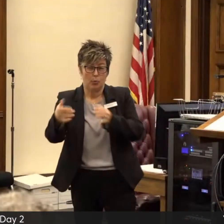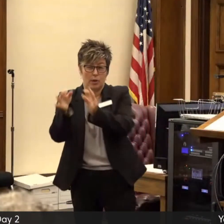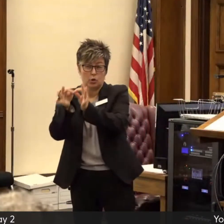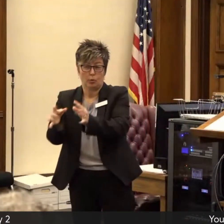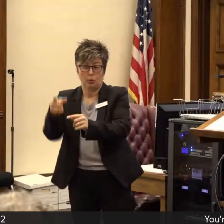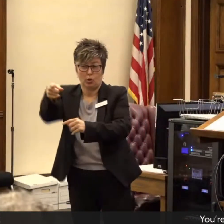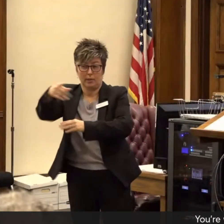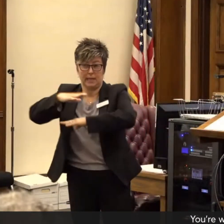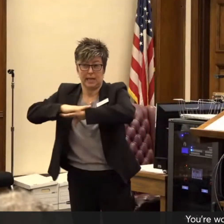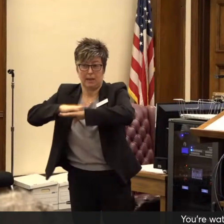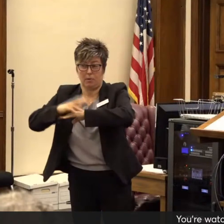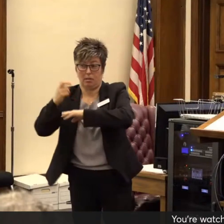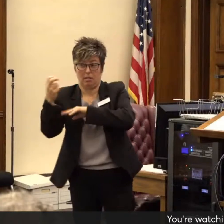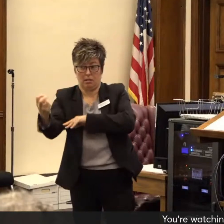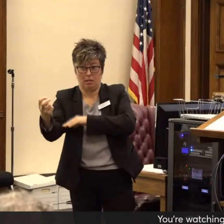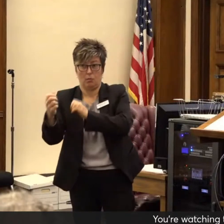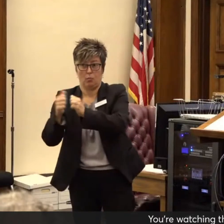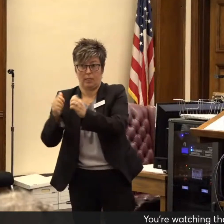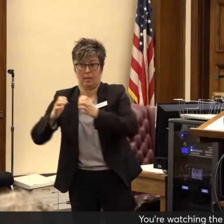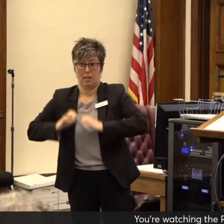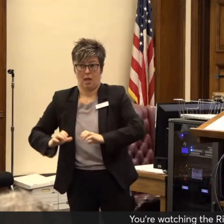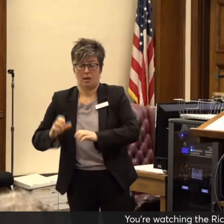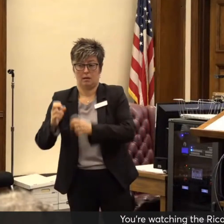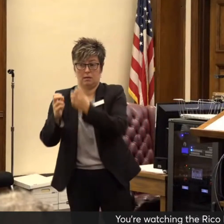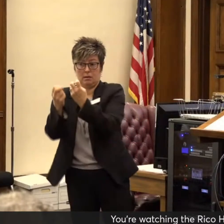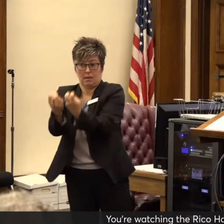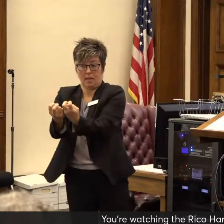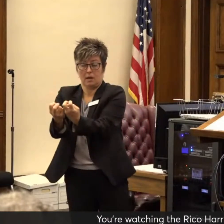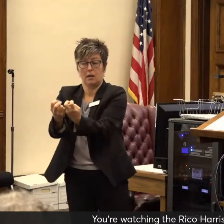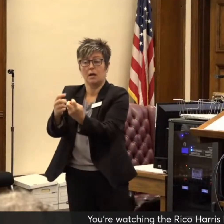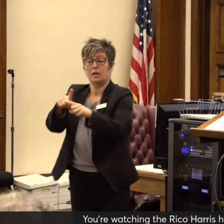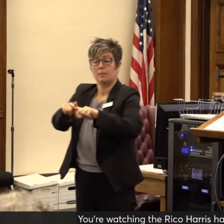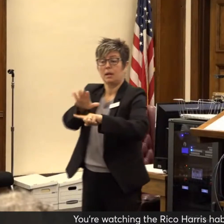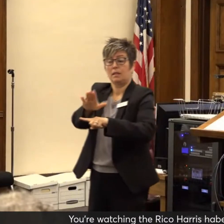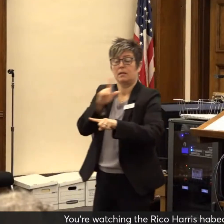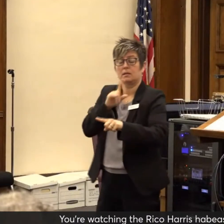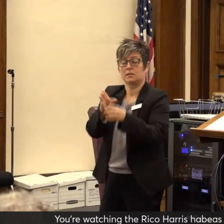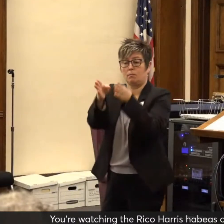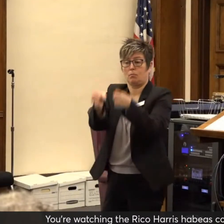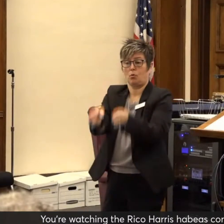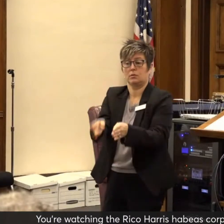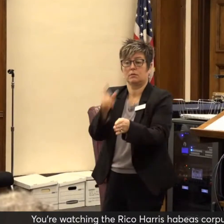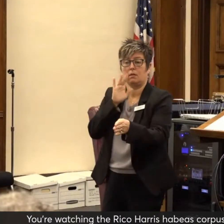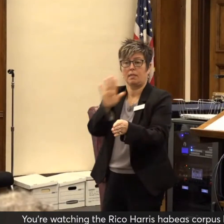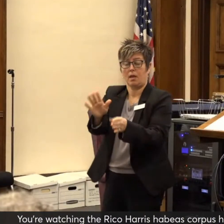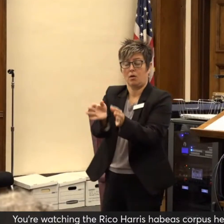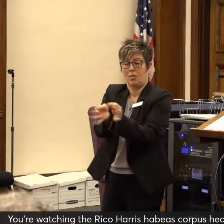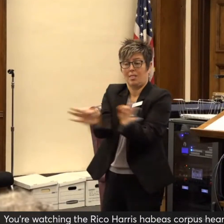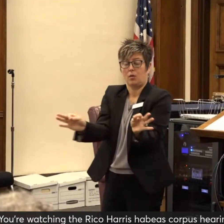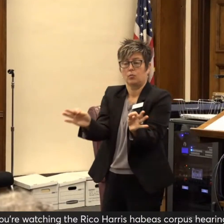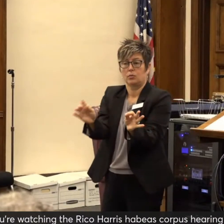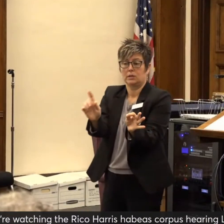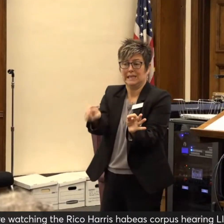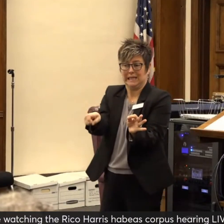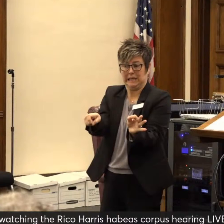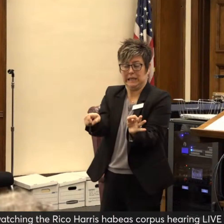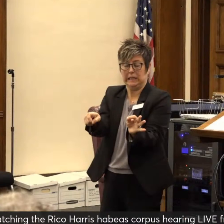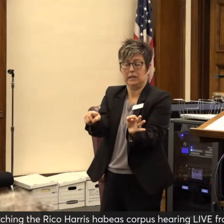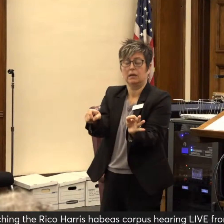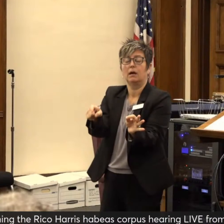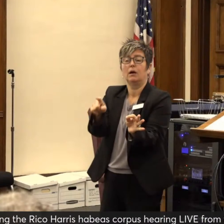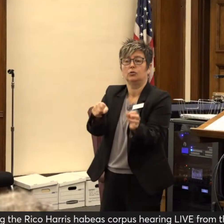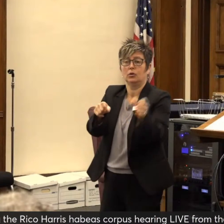table with the client. And then depending on the client's needs, there might be a need for a second, what's called a certified